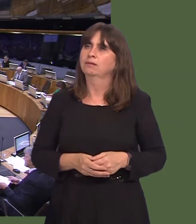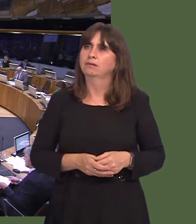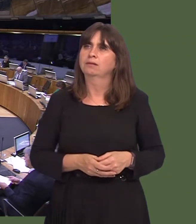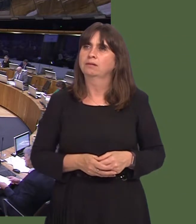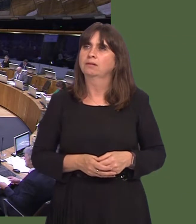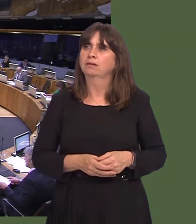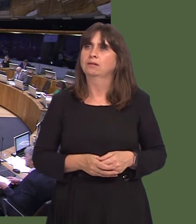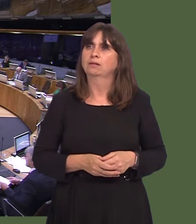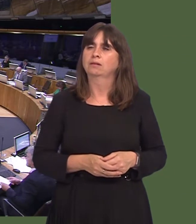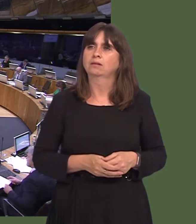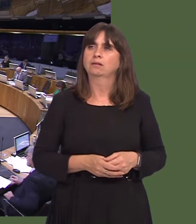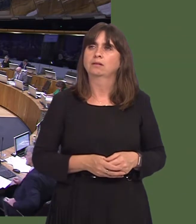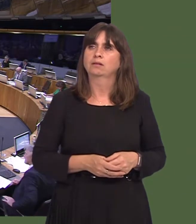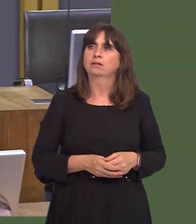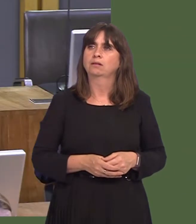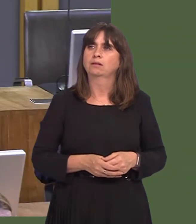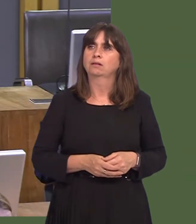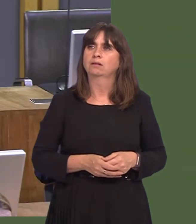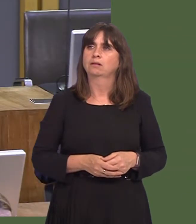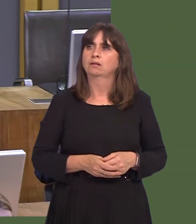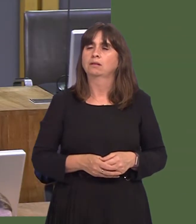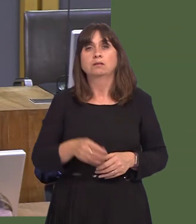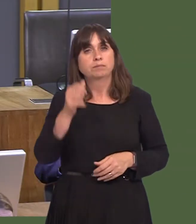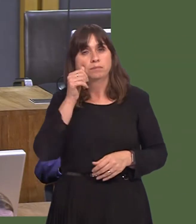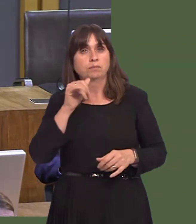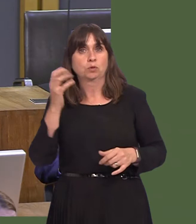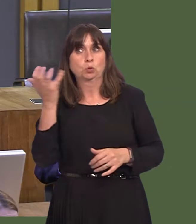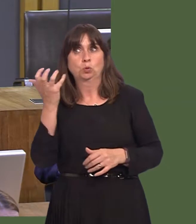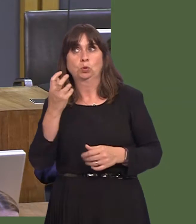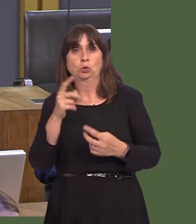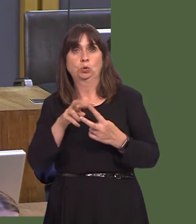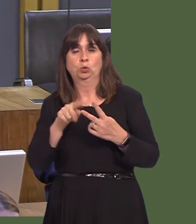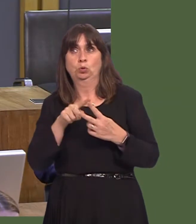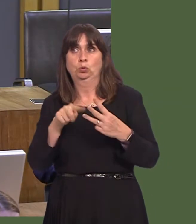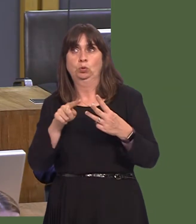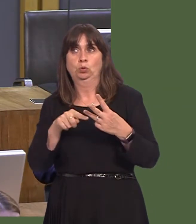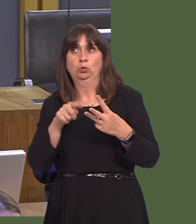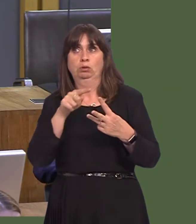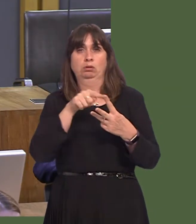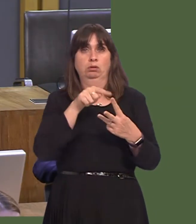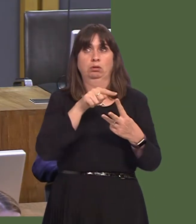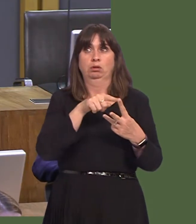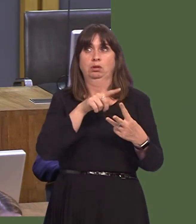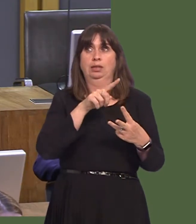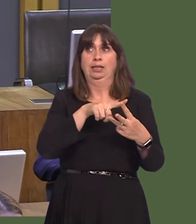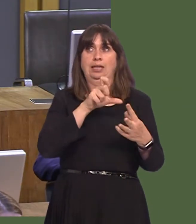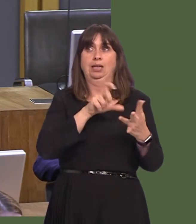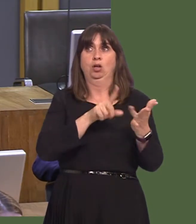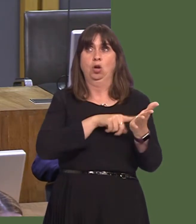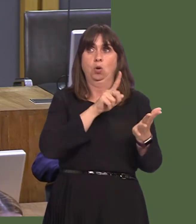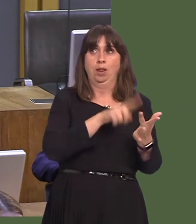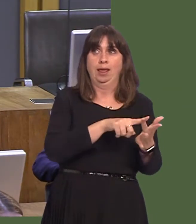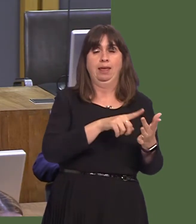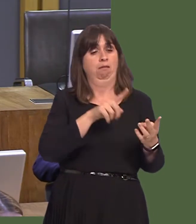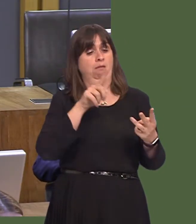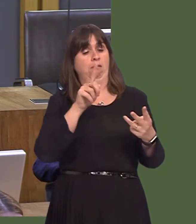survive a nuclear holocaust in this country, one being E. coli, the second being cockroaches, and the third, the certainty that this question will keep coming up on the order